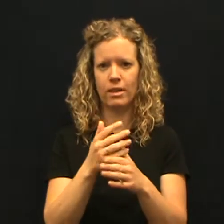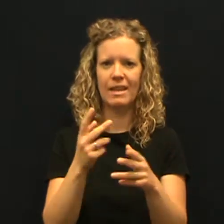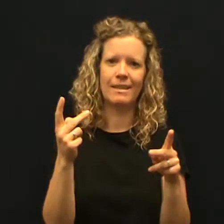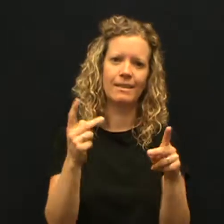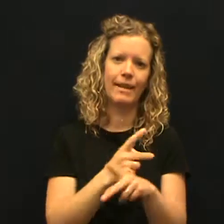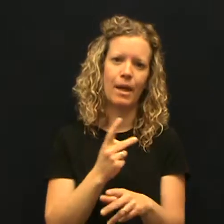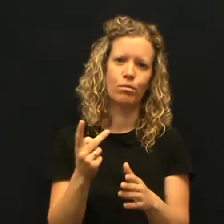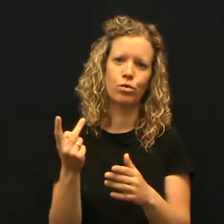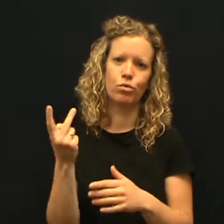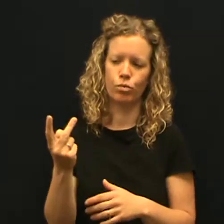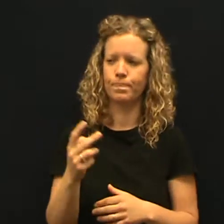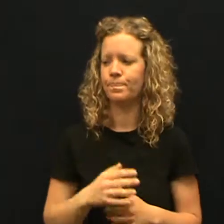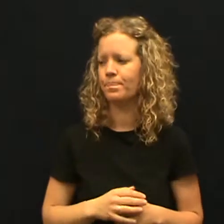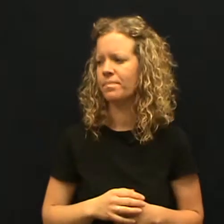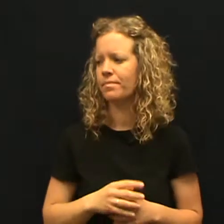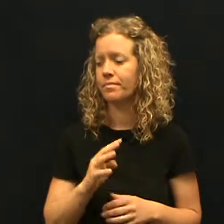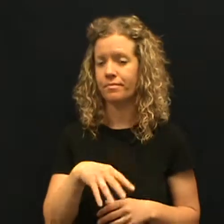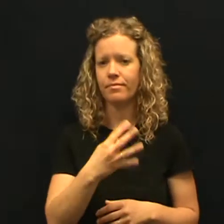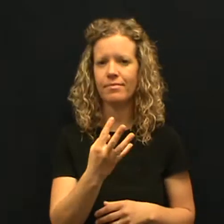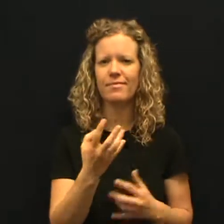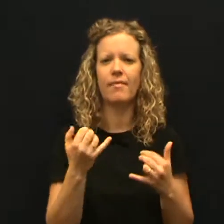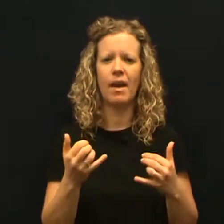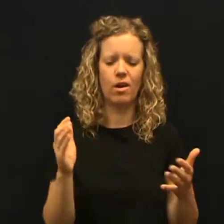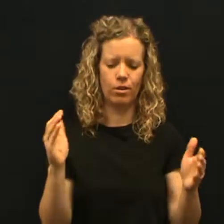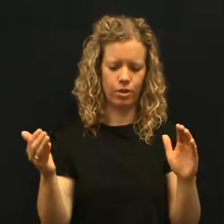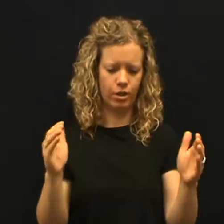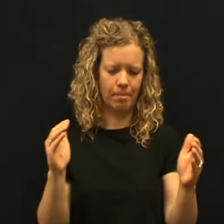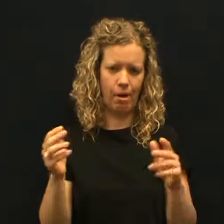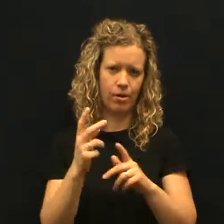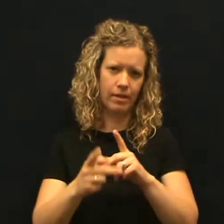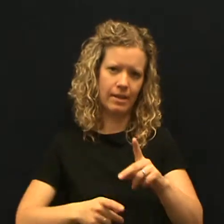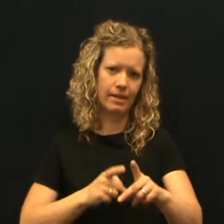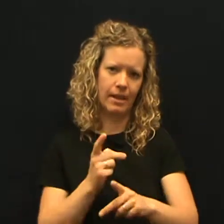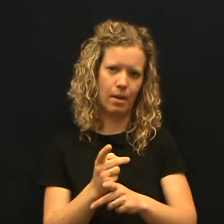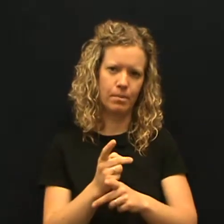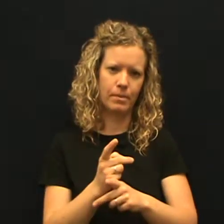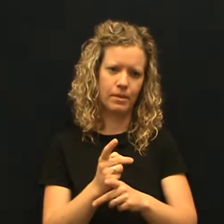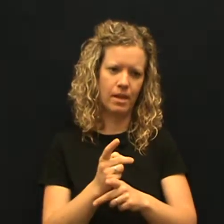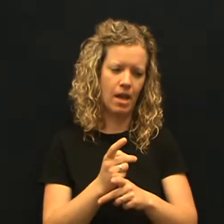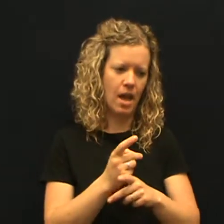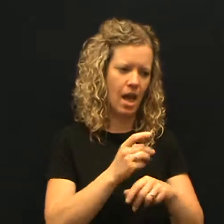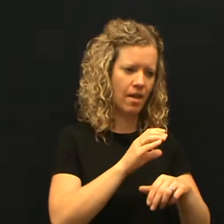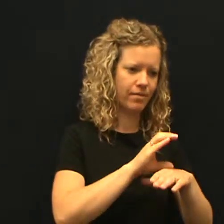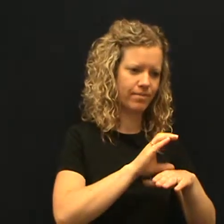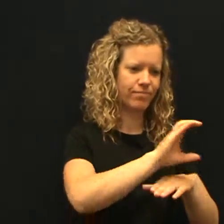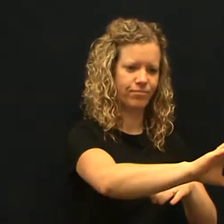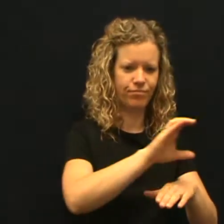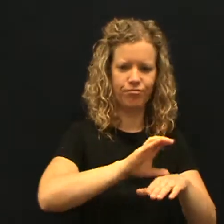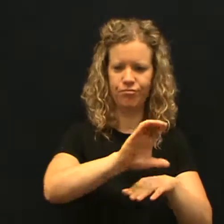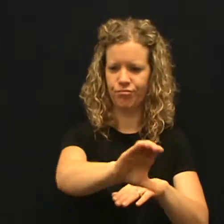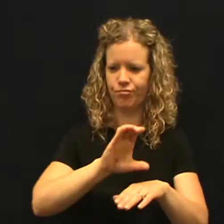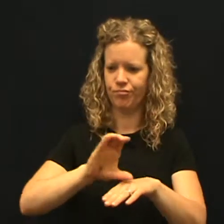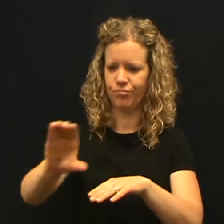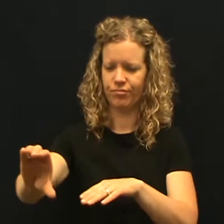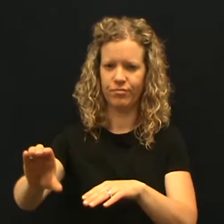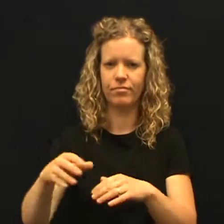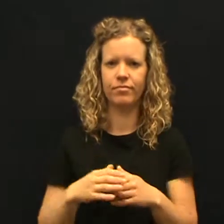So this slide is just a comparison of the types of distributions we can make to our stockholders. So look at the left-hand column that